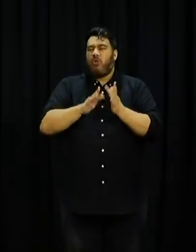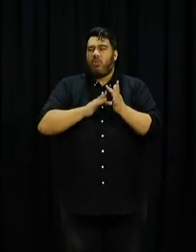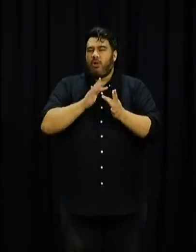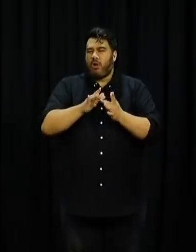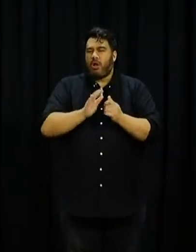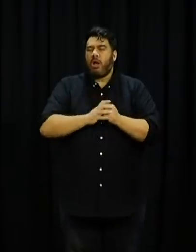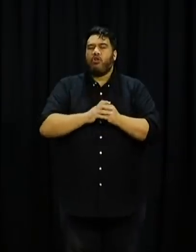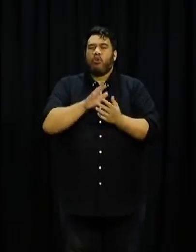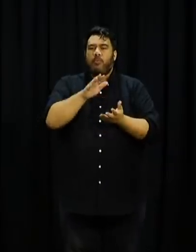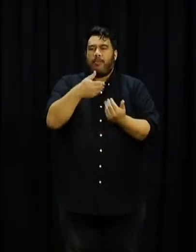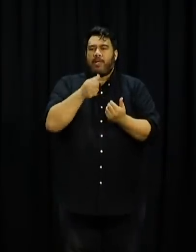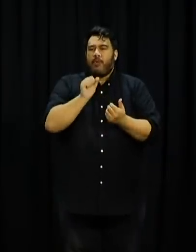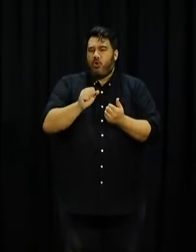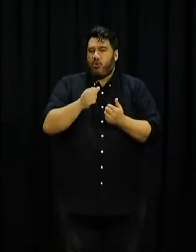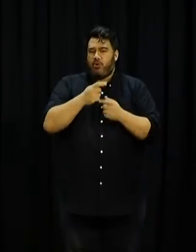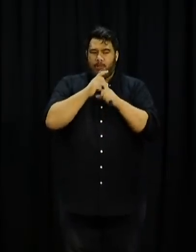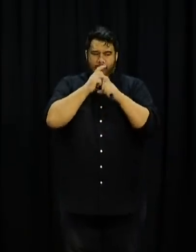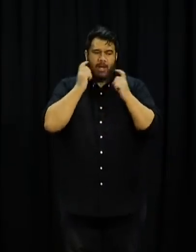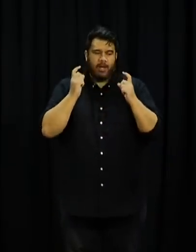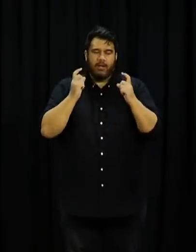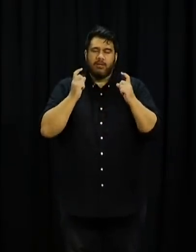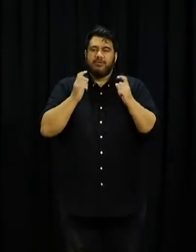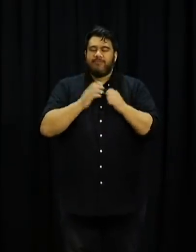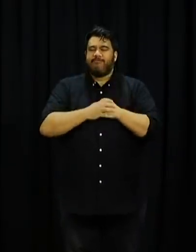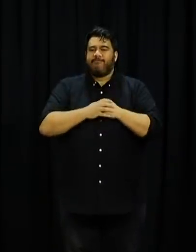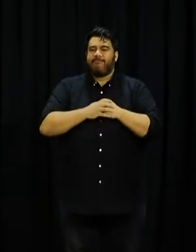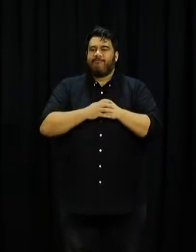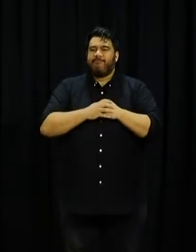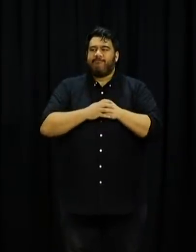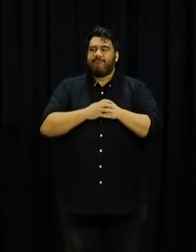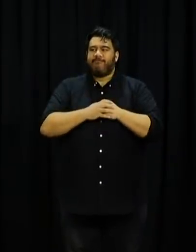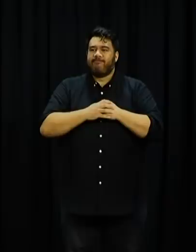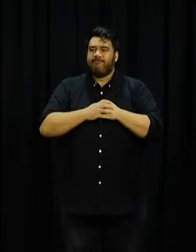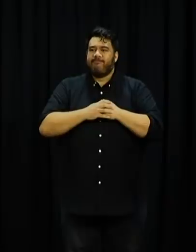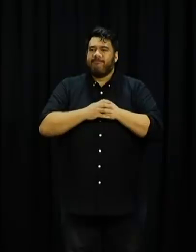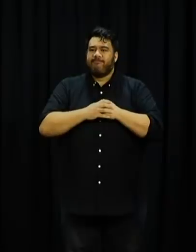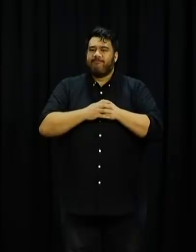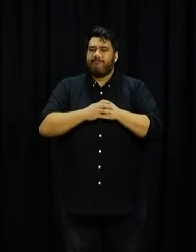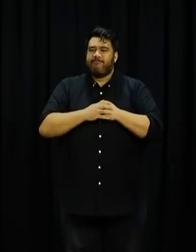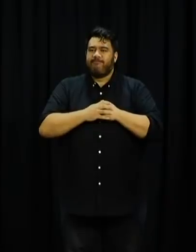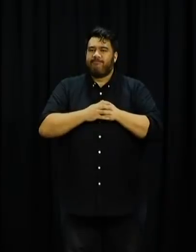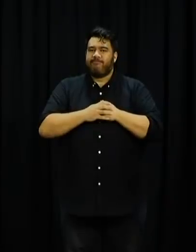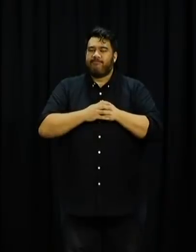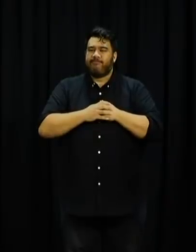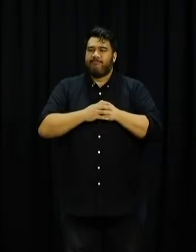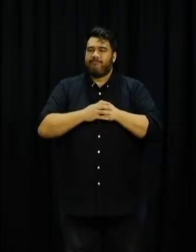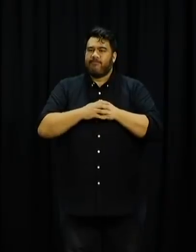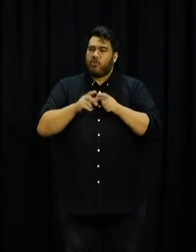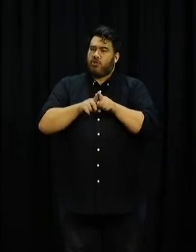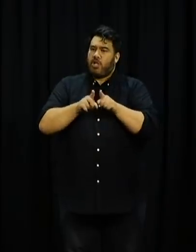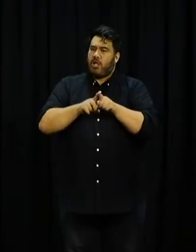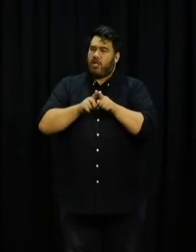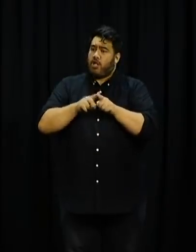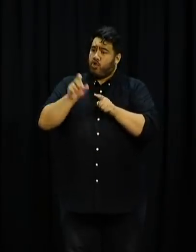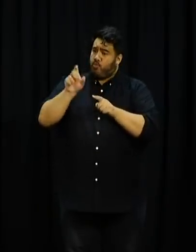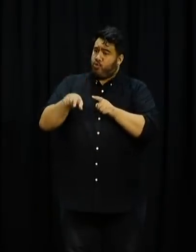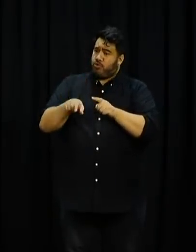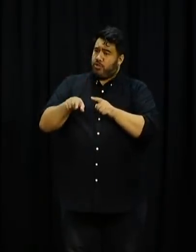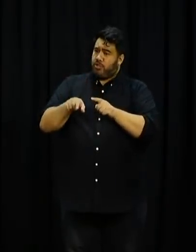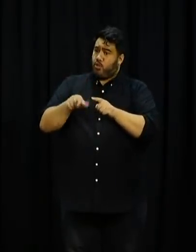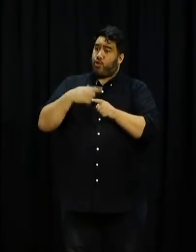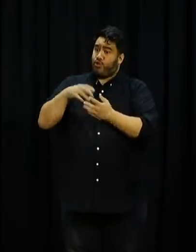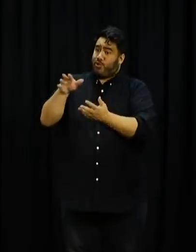to pick up masks. And of course, we wouldn't want people being fined without having them while they're in the endeavouring to get them.